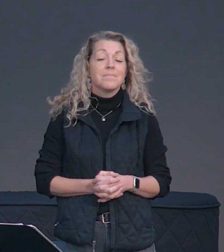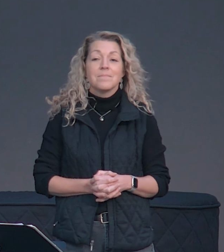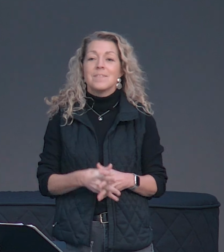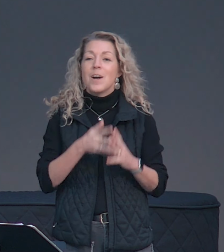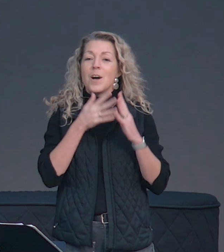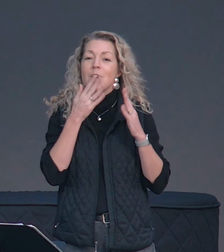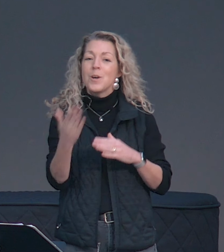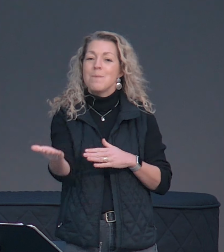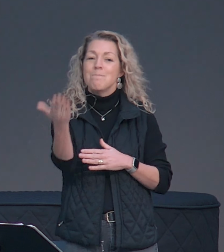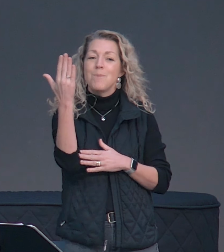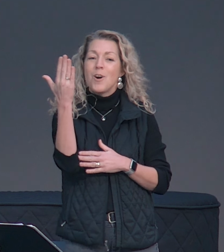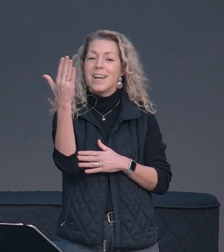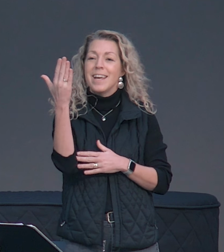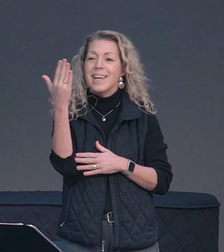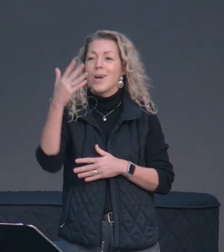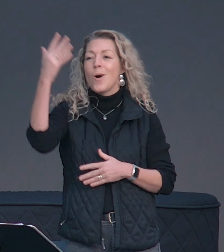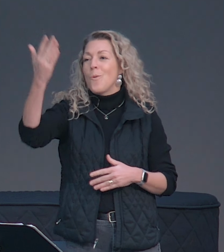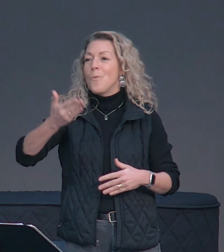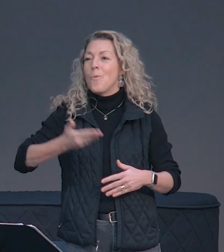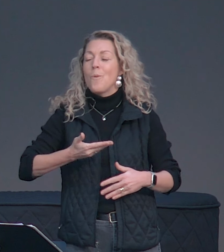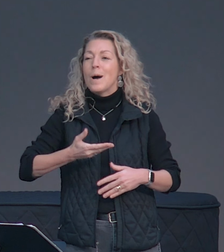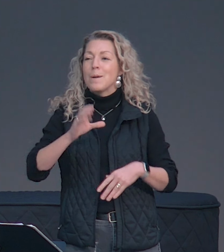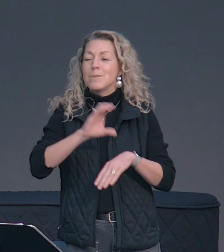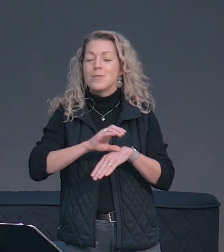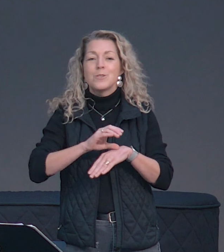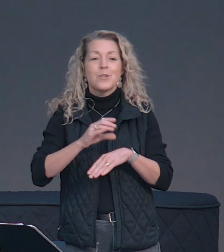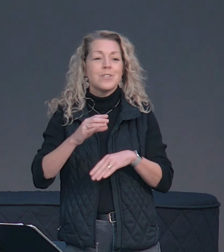Well, good morning. Welcome to Countryside.